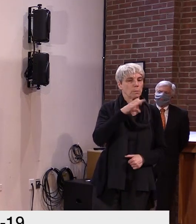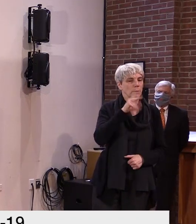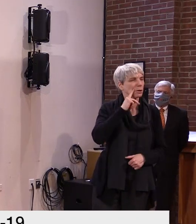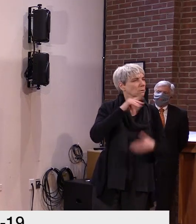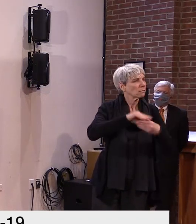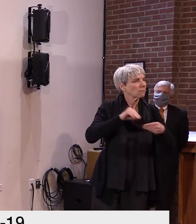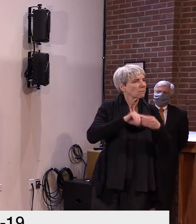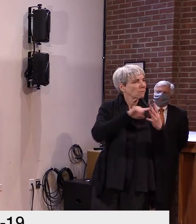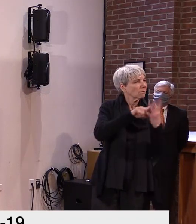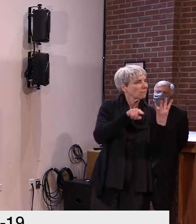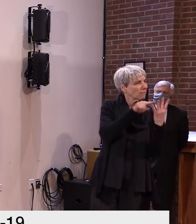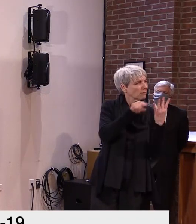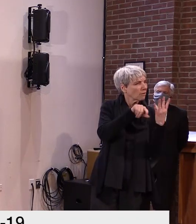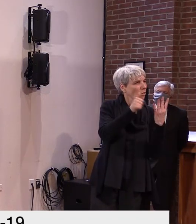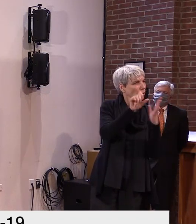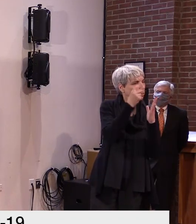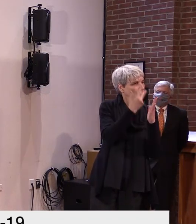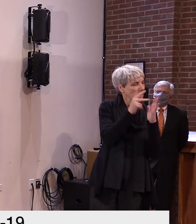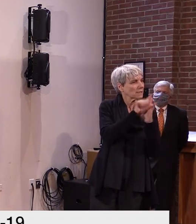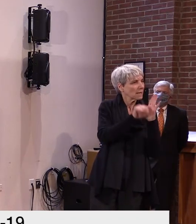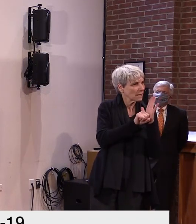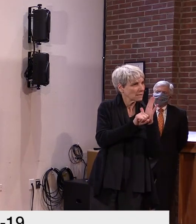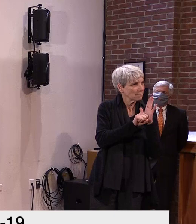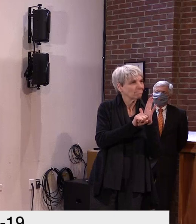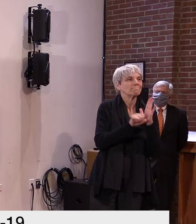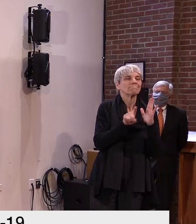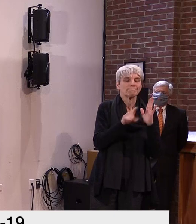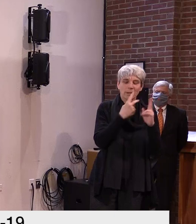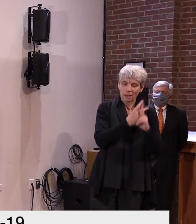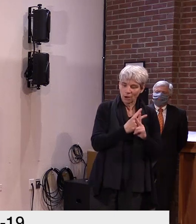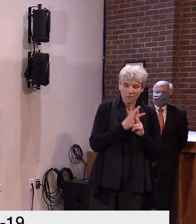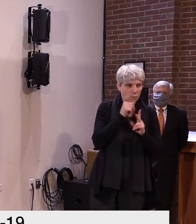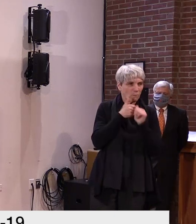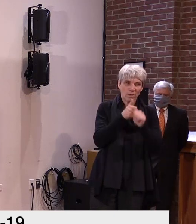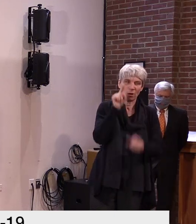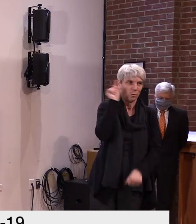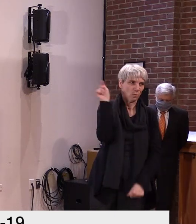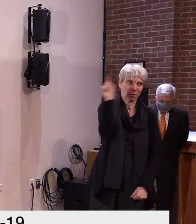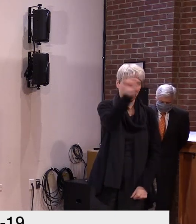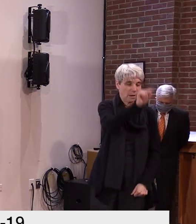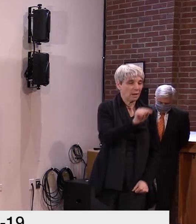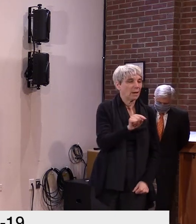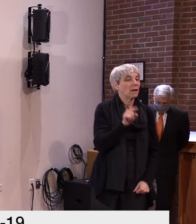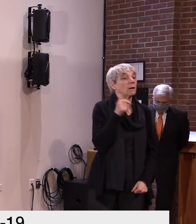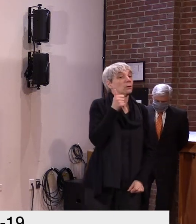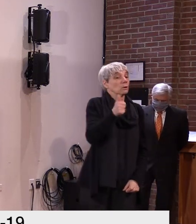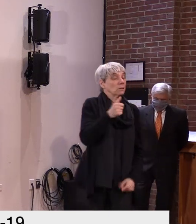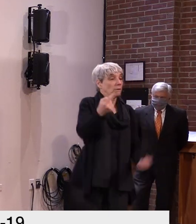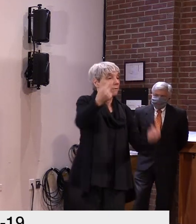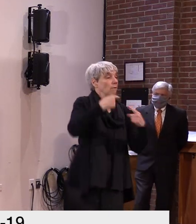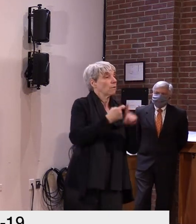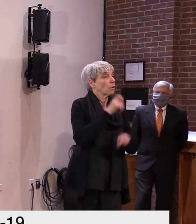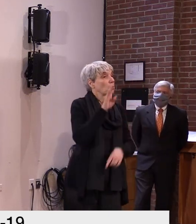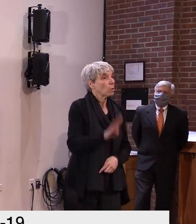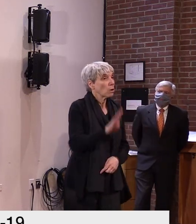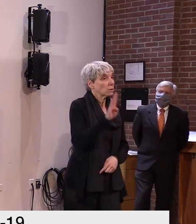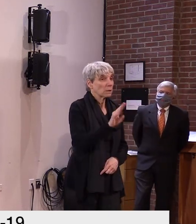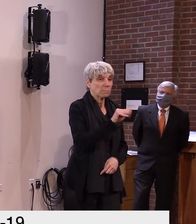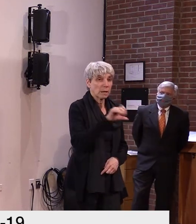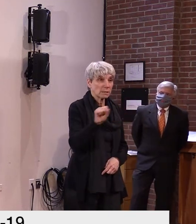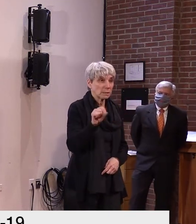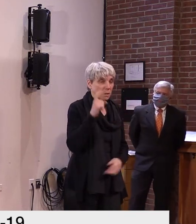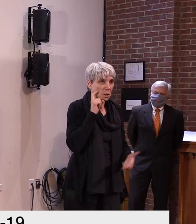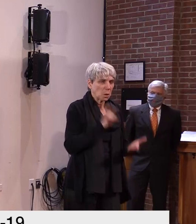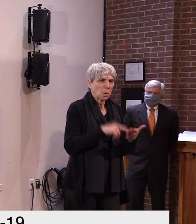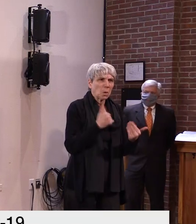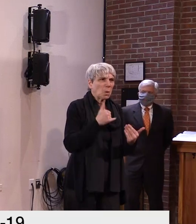is travel. She noted the bumper-to-bumper traffic leaving Boston for northern New England and the full hotel rooms